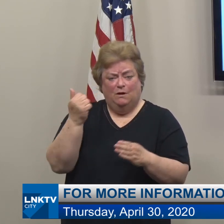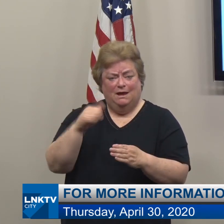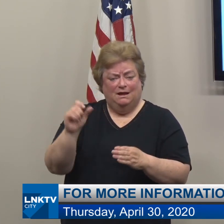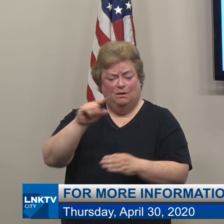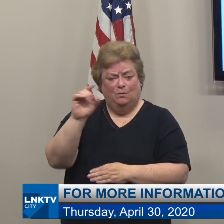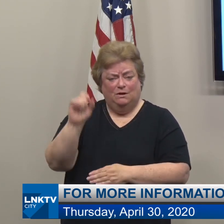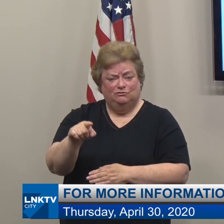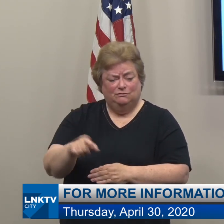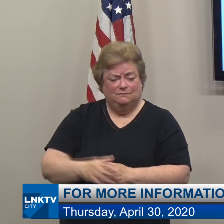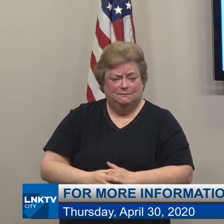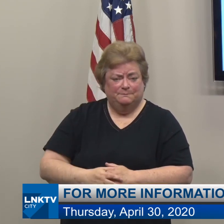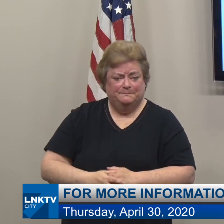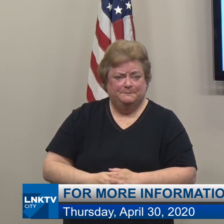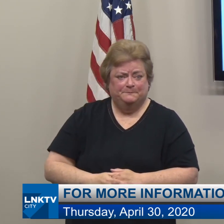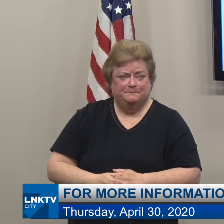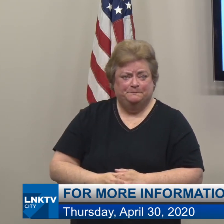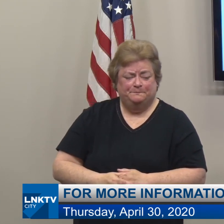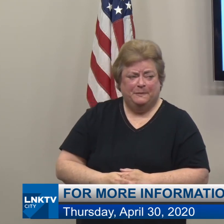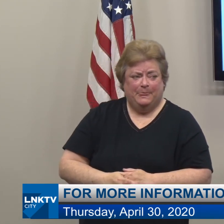questions.